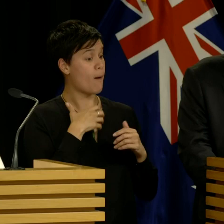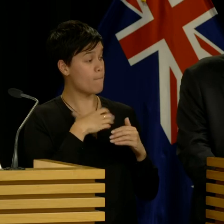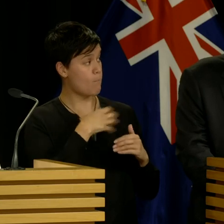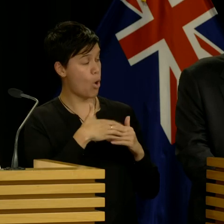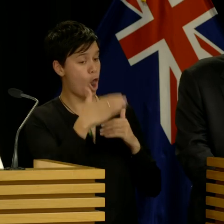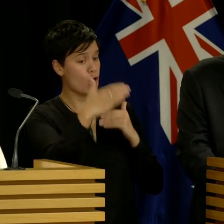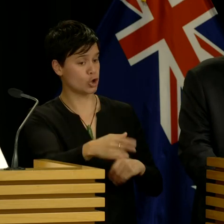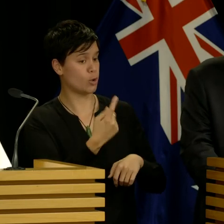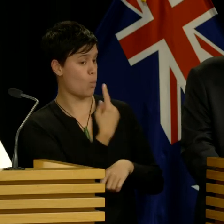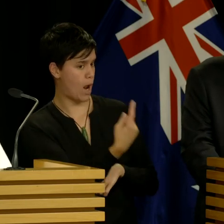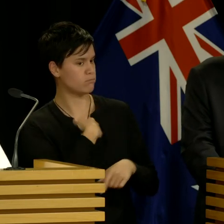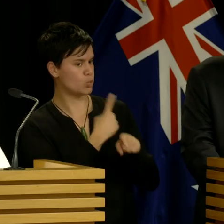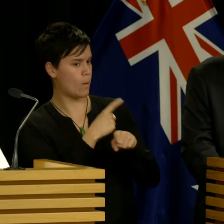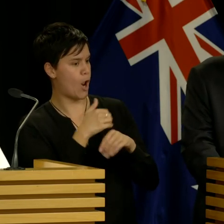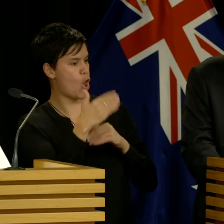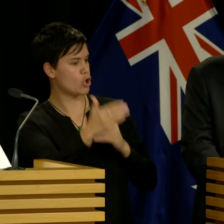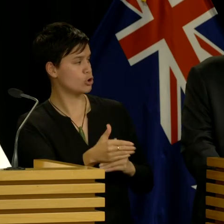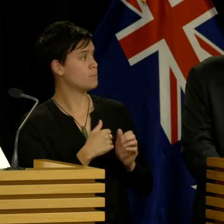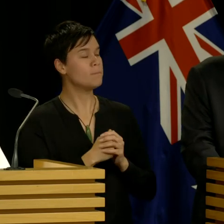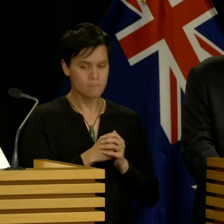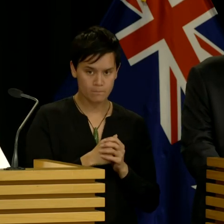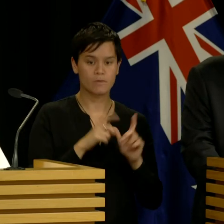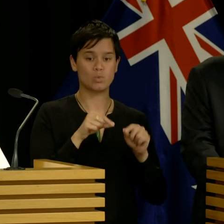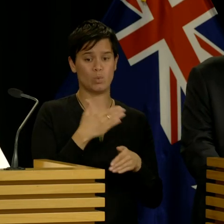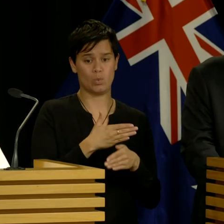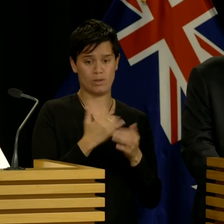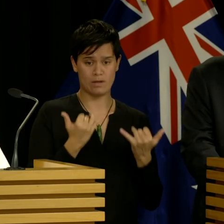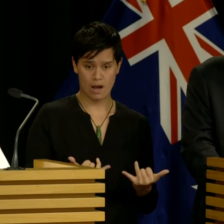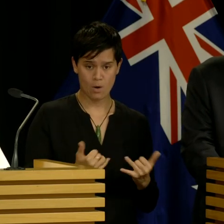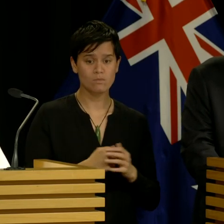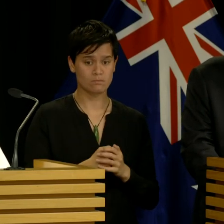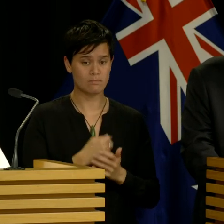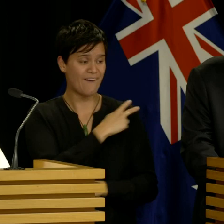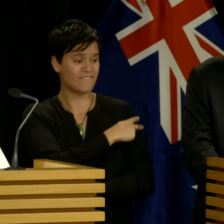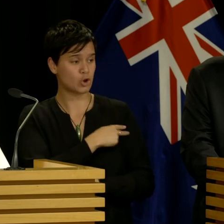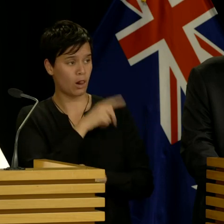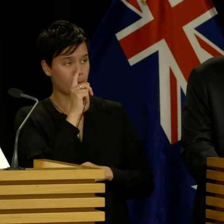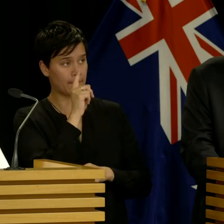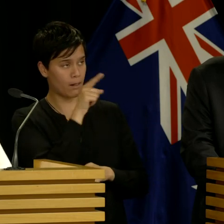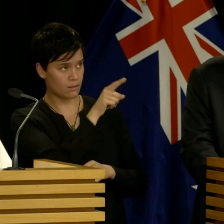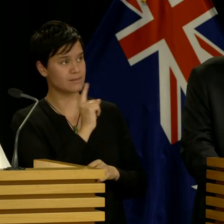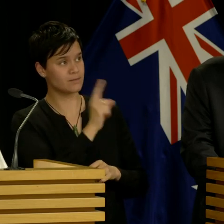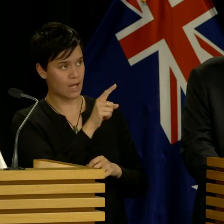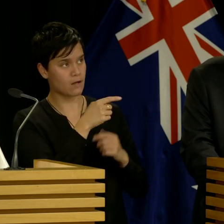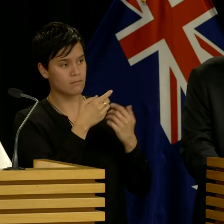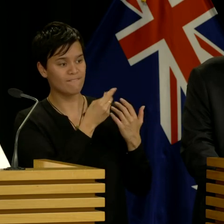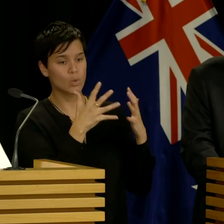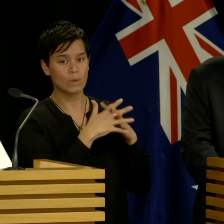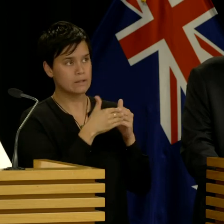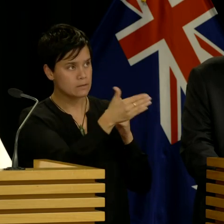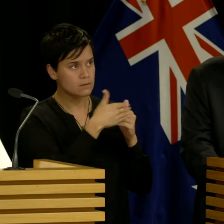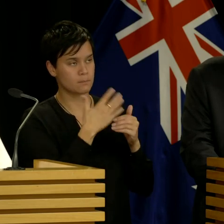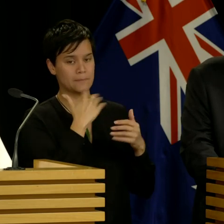I'm not going to put a date on that. What I'm saying is we're getting the work done now. We've directed officials today to pull that together. Over the next few weeks, we'll be able to